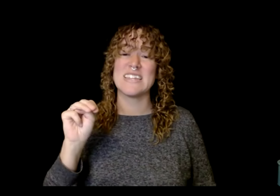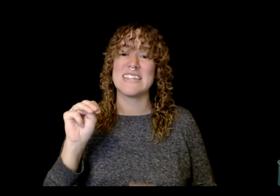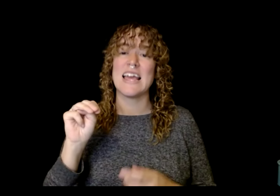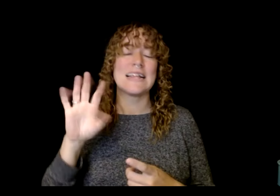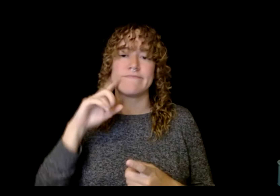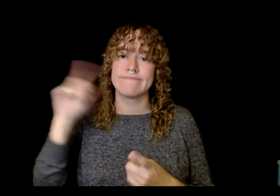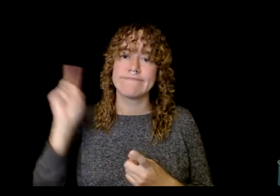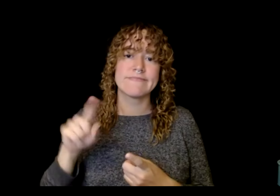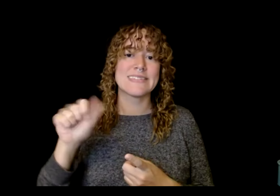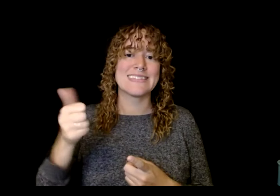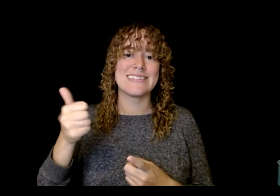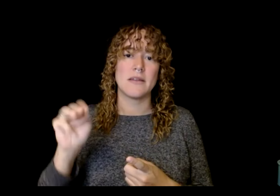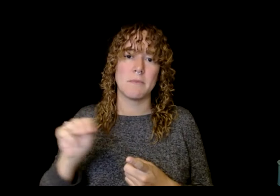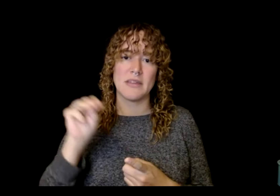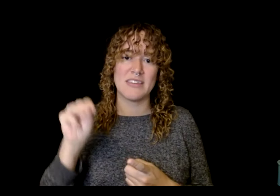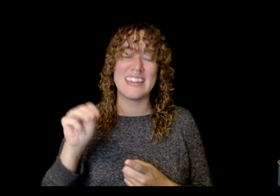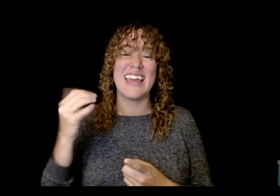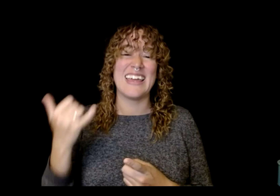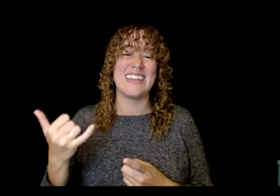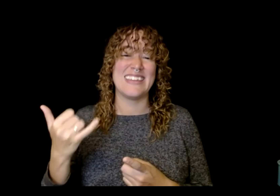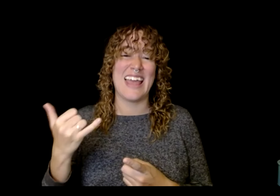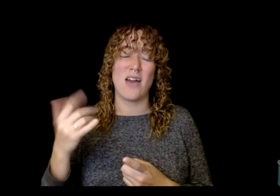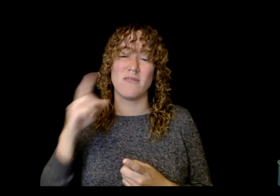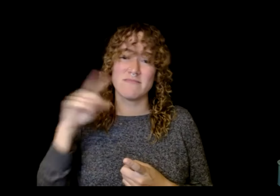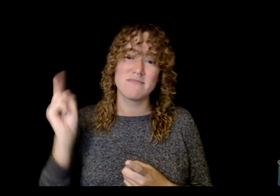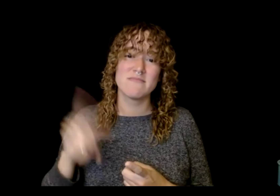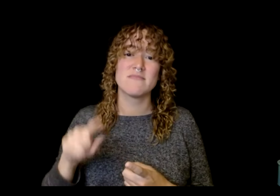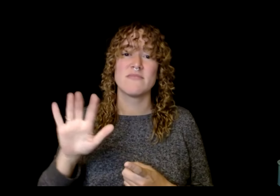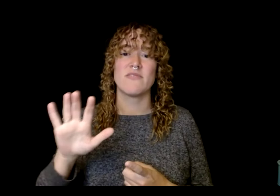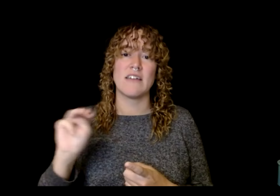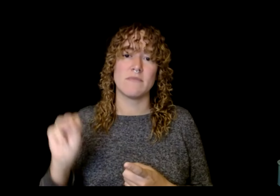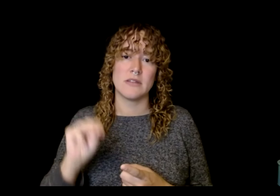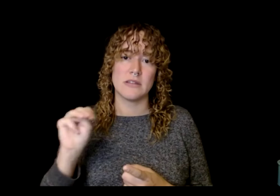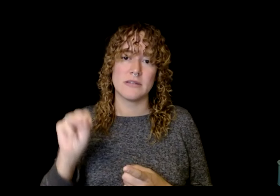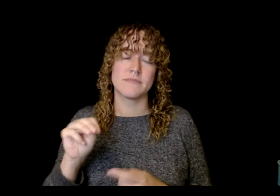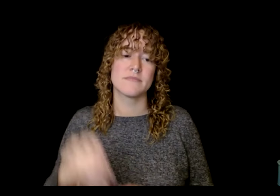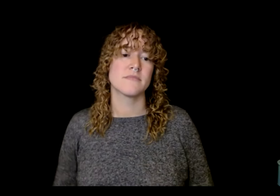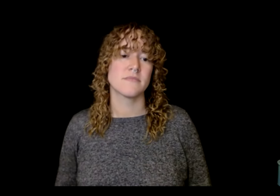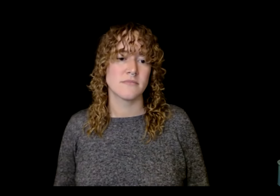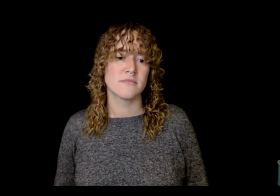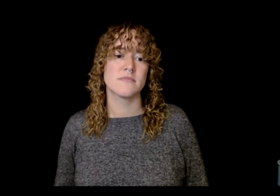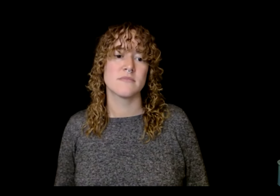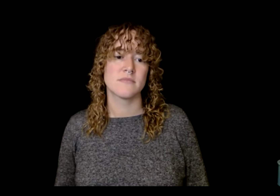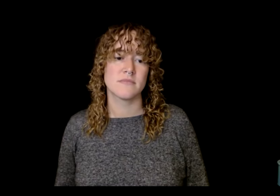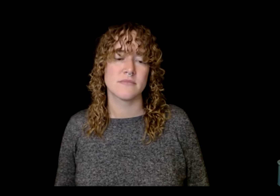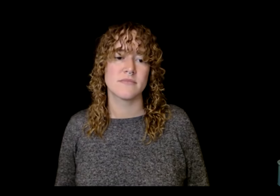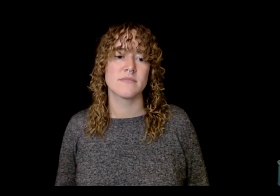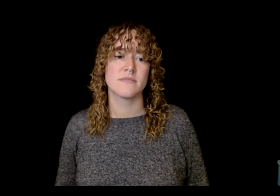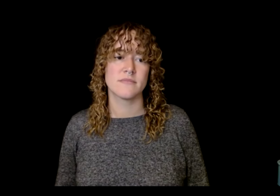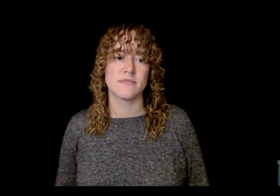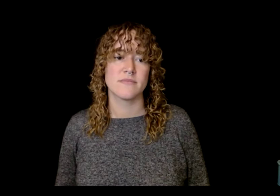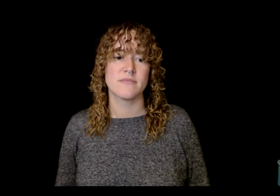to 10, and I think the number now being discussed is about 5 million. So I think all of that really gives